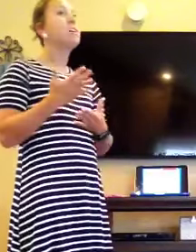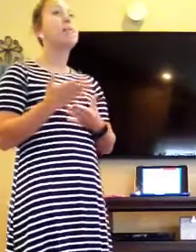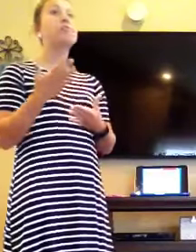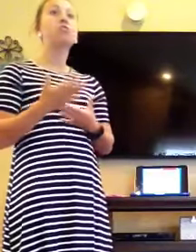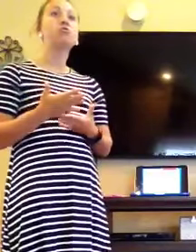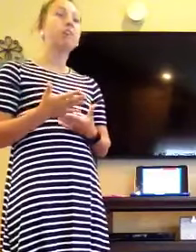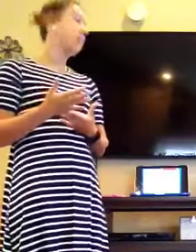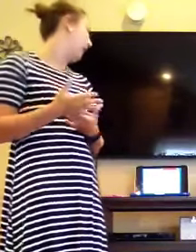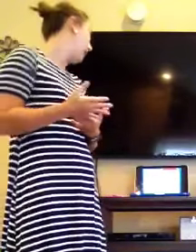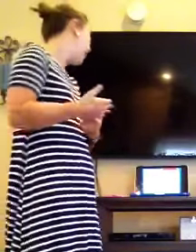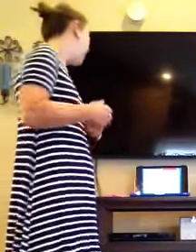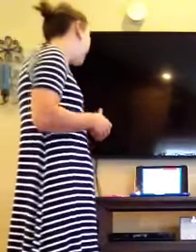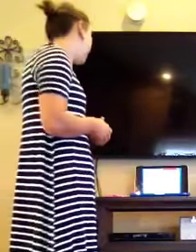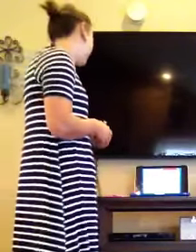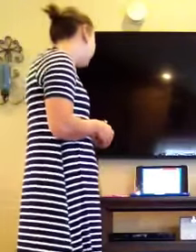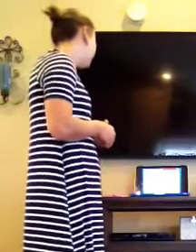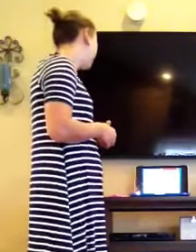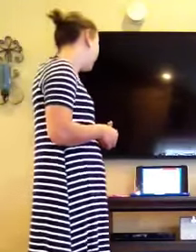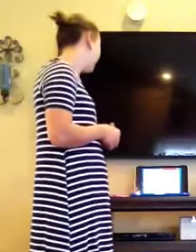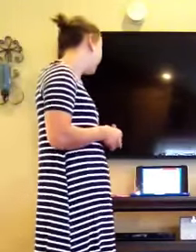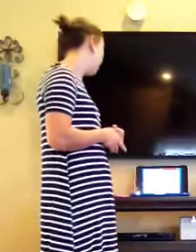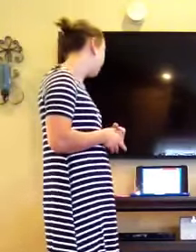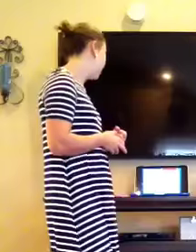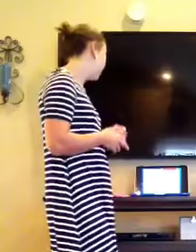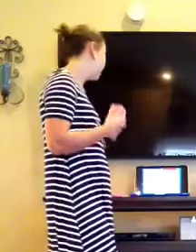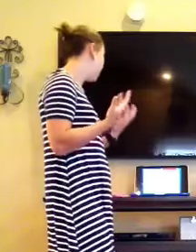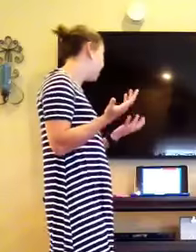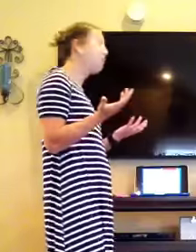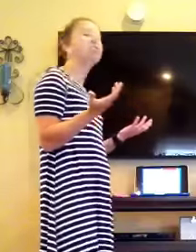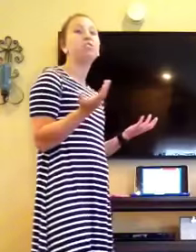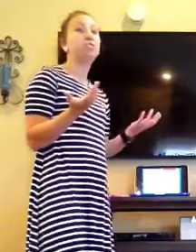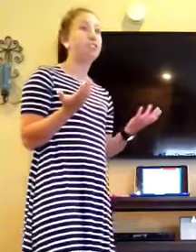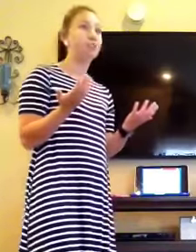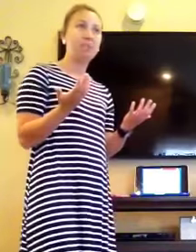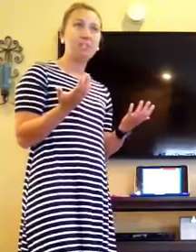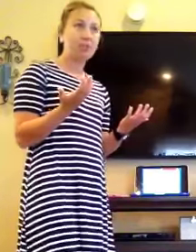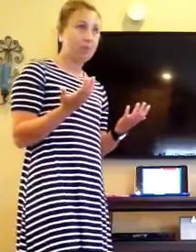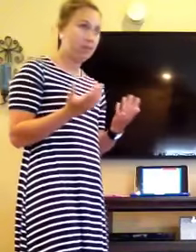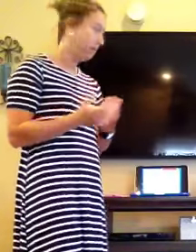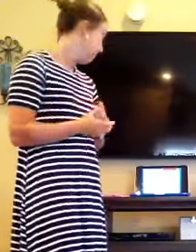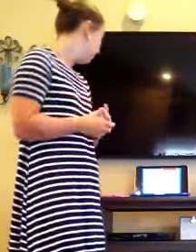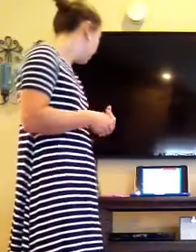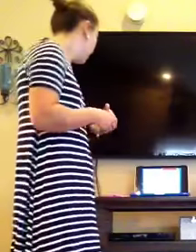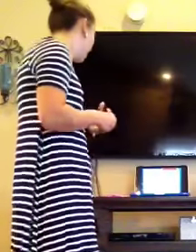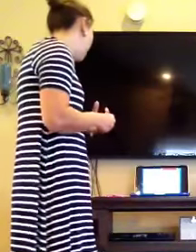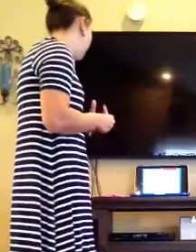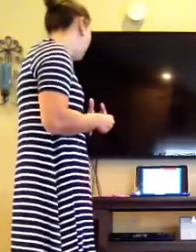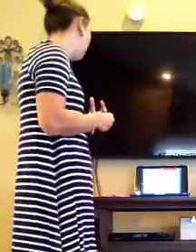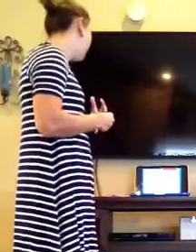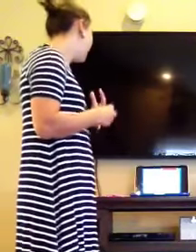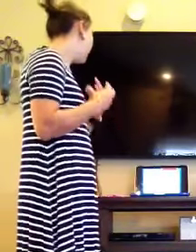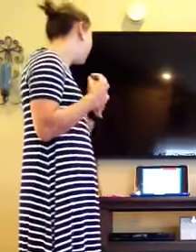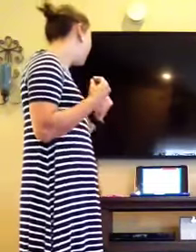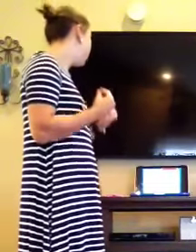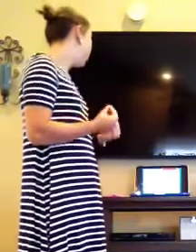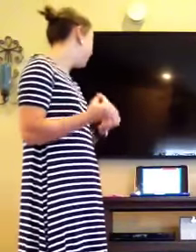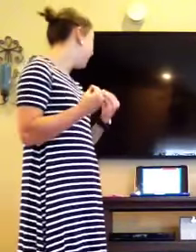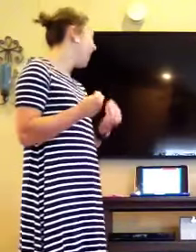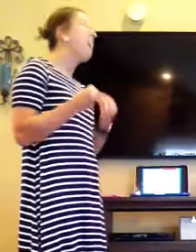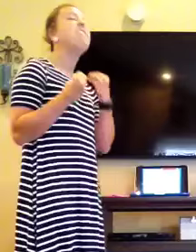time instructing and less time taking care of things that another student could be doing. We need to be instructing